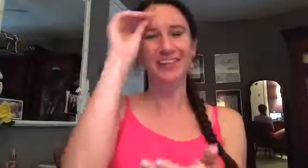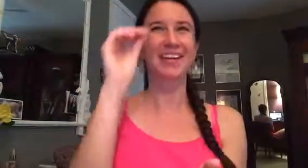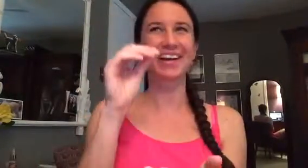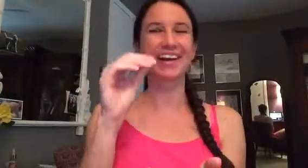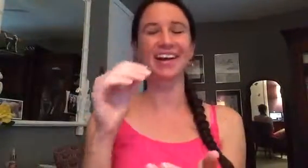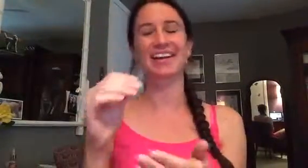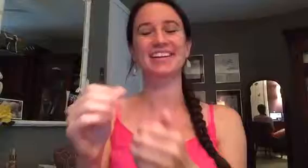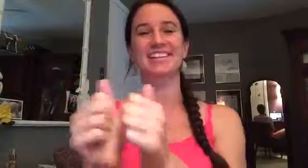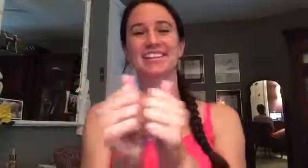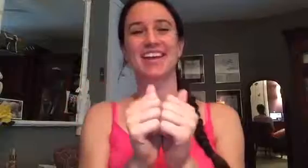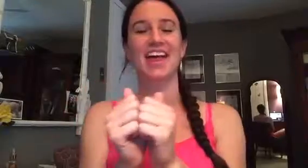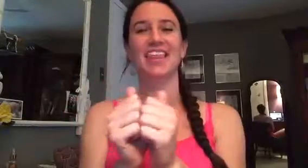these problems.